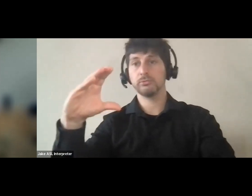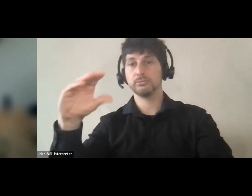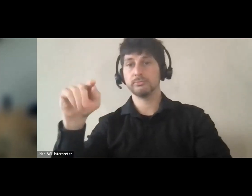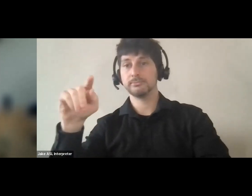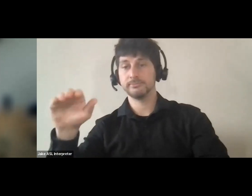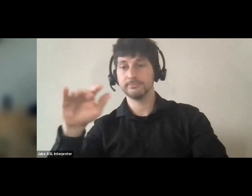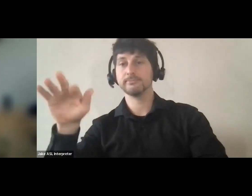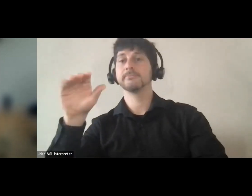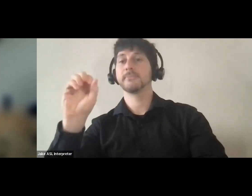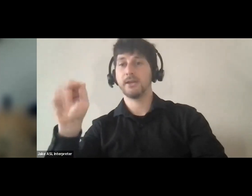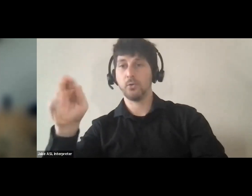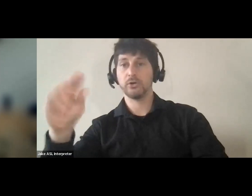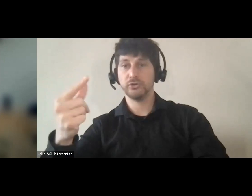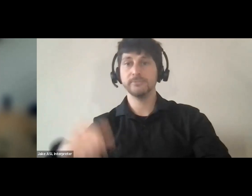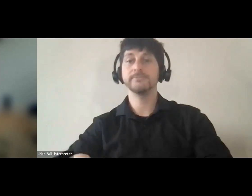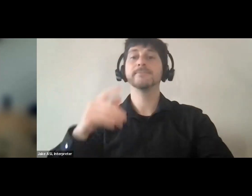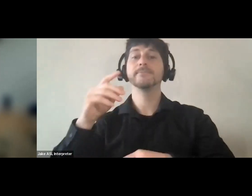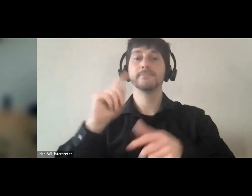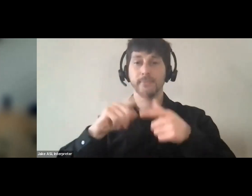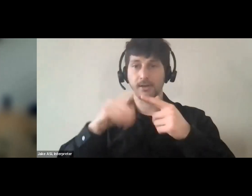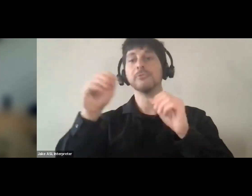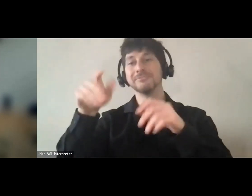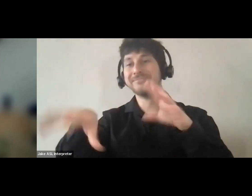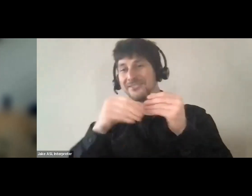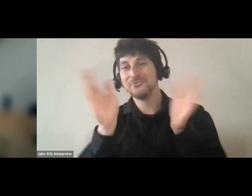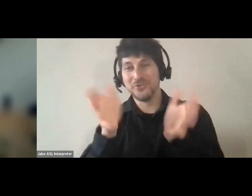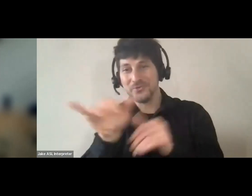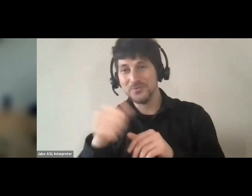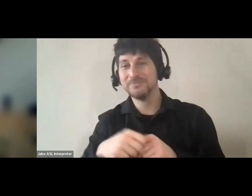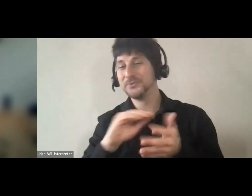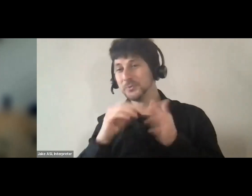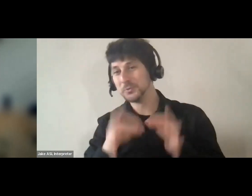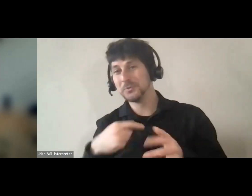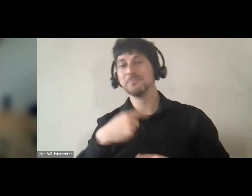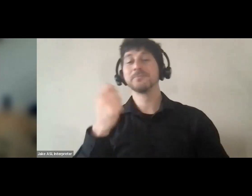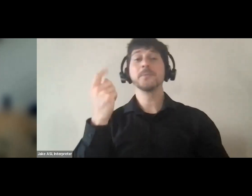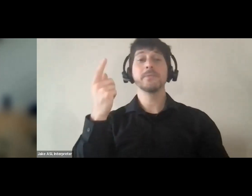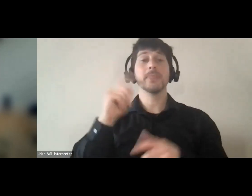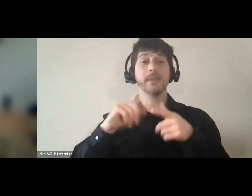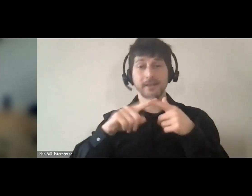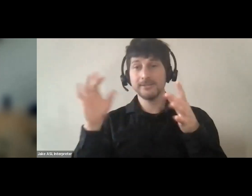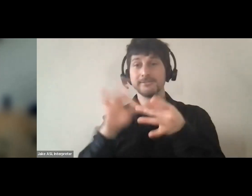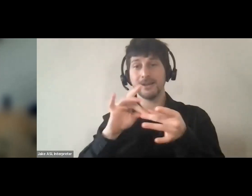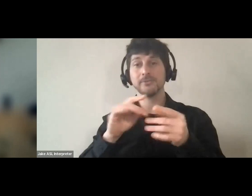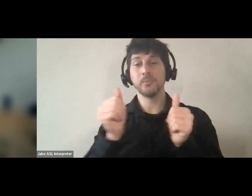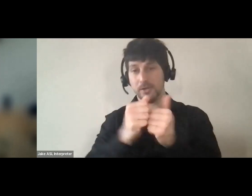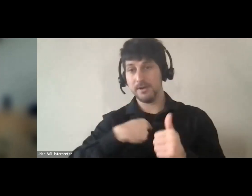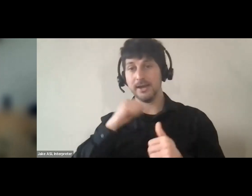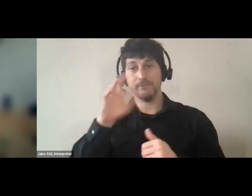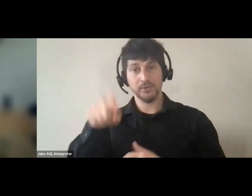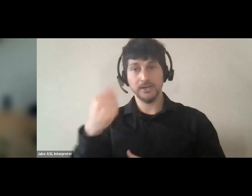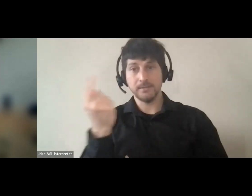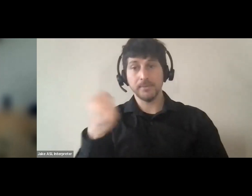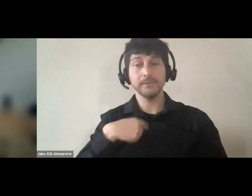RURAL.org. And I'll drop that in the chat too. But if you could use that to kind of connect both of me if you need anything,